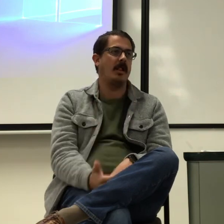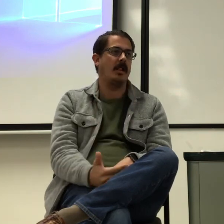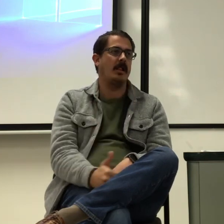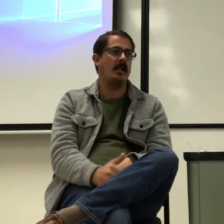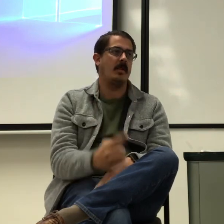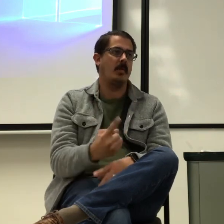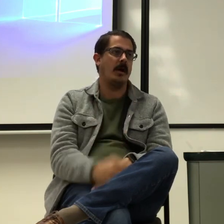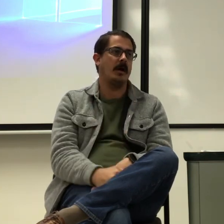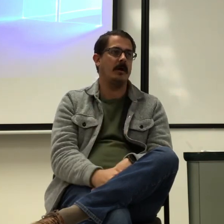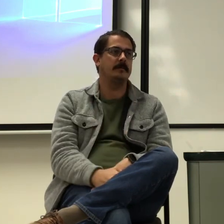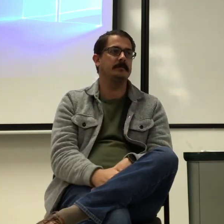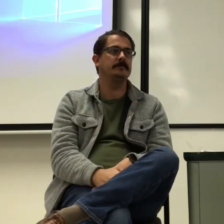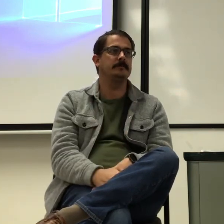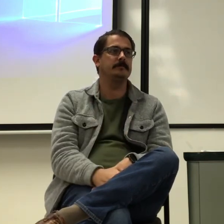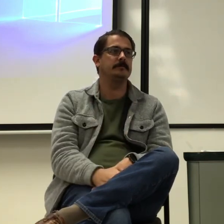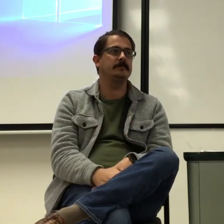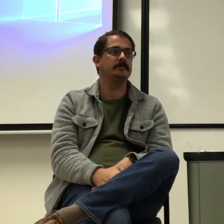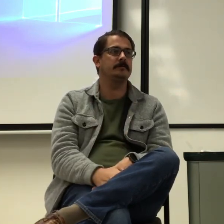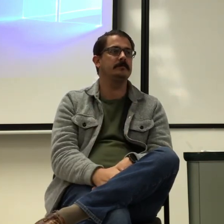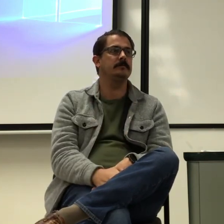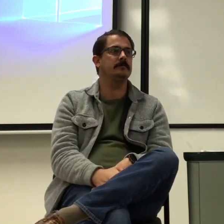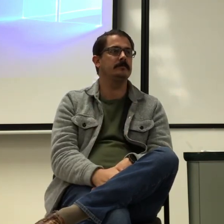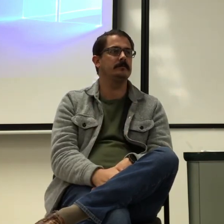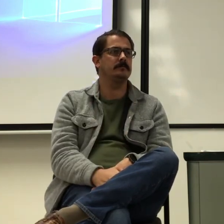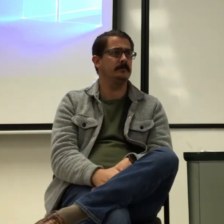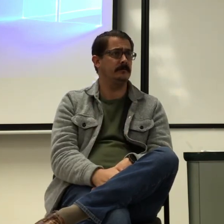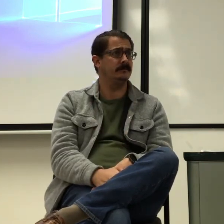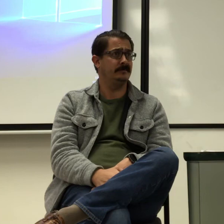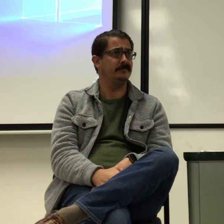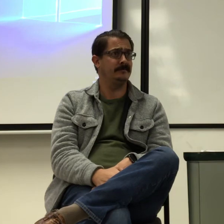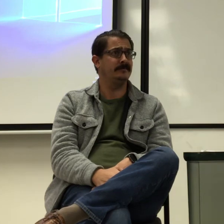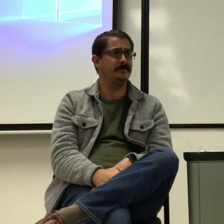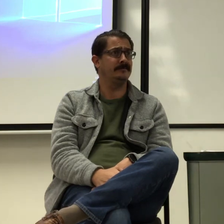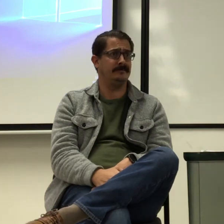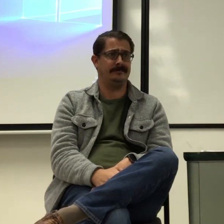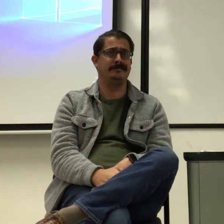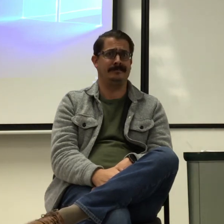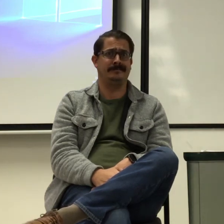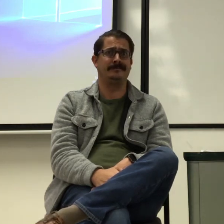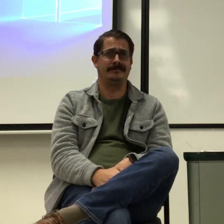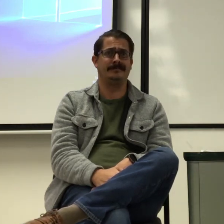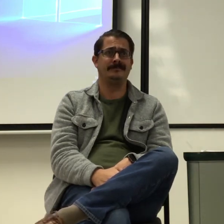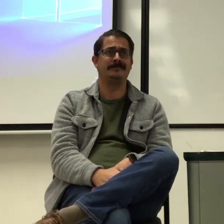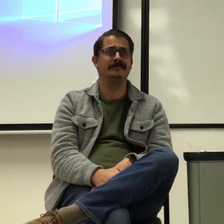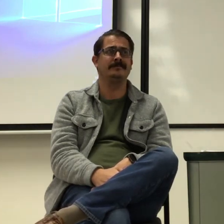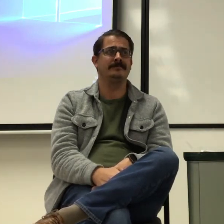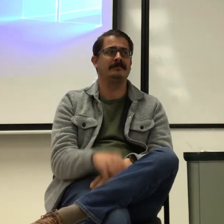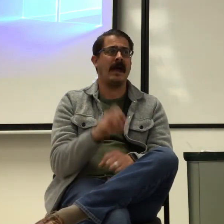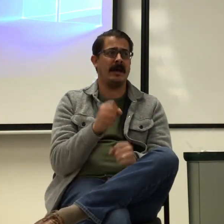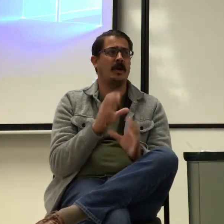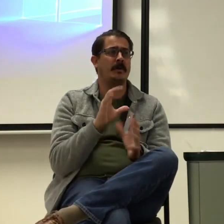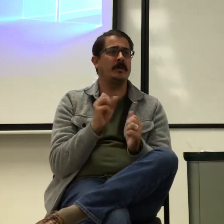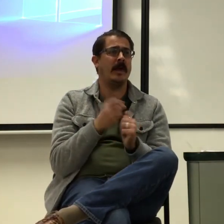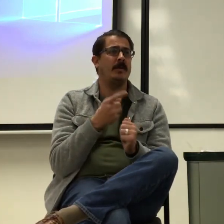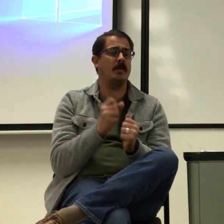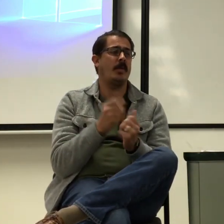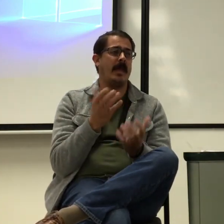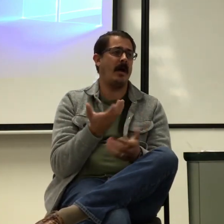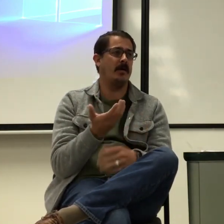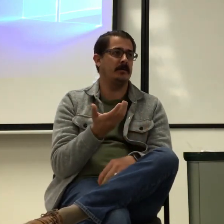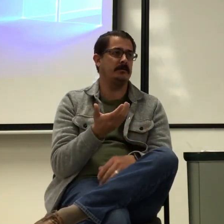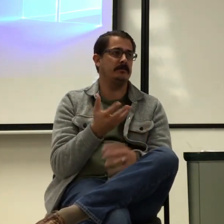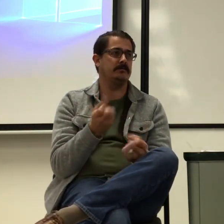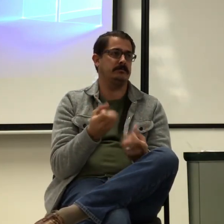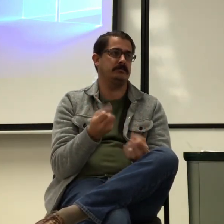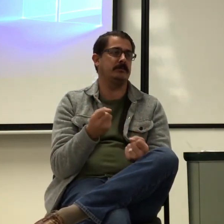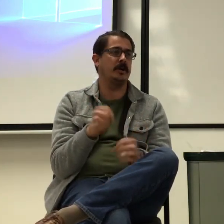When does it due? Sunday. But right now we're going to take the written portion of the test. So I'm not going to reseat you or